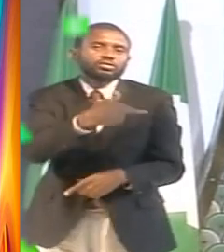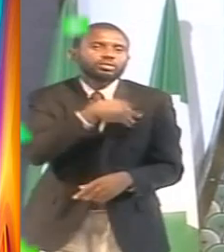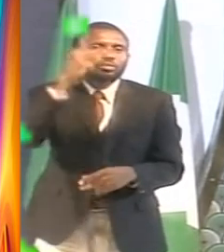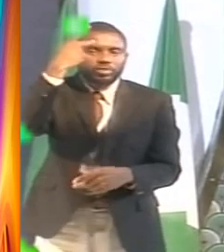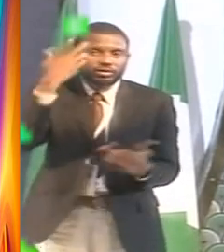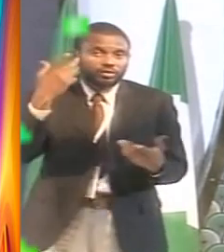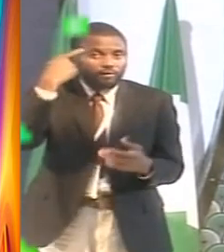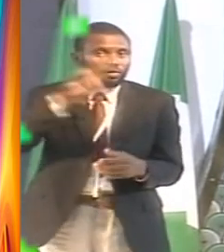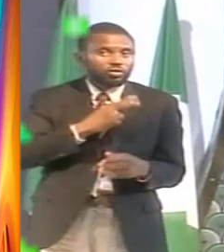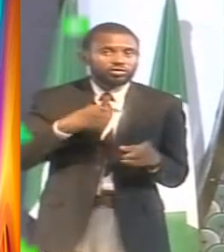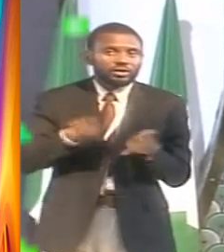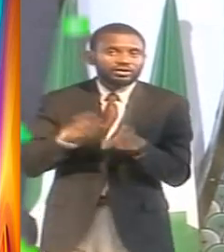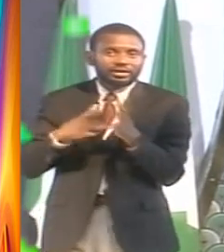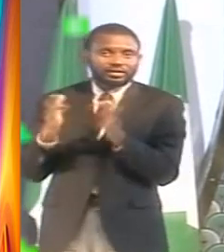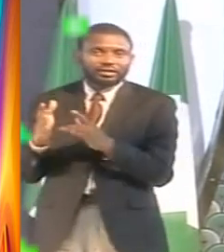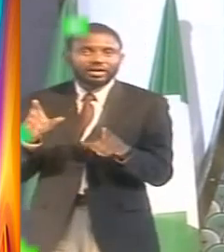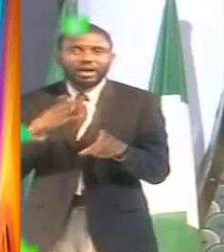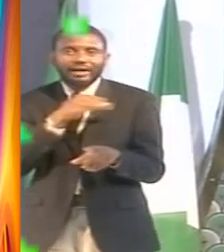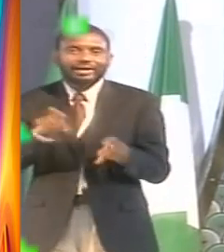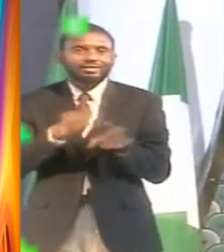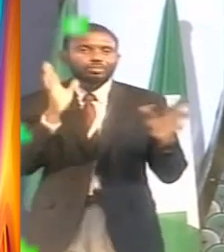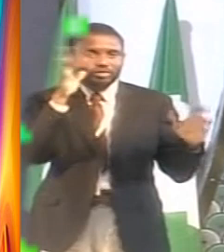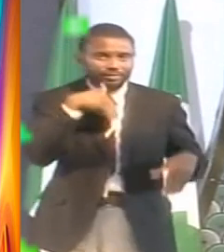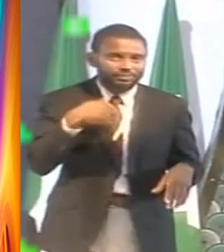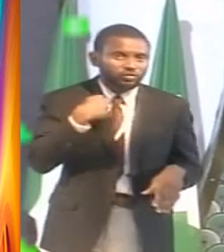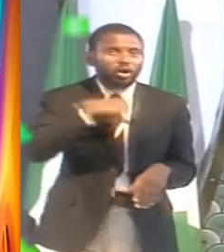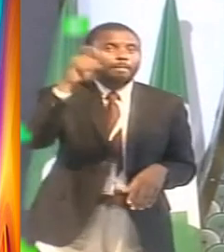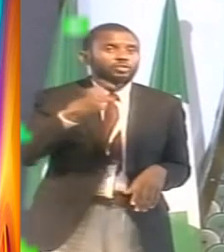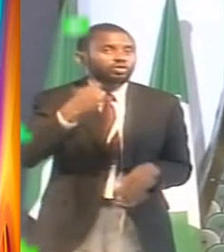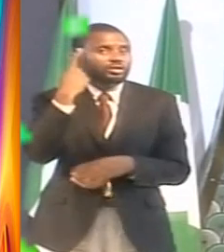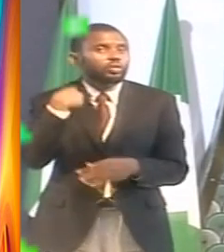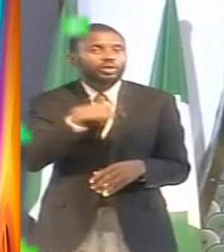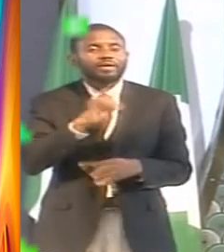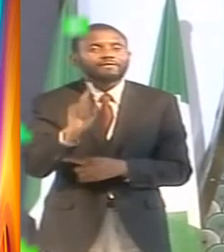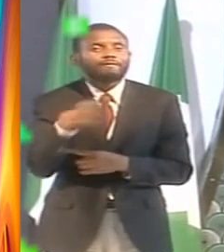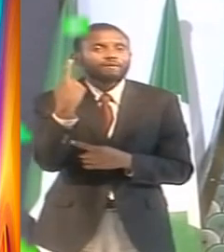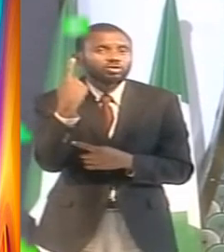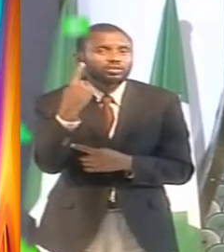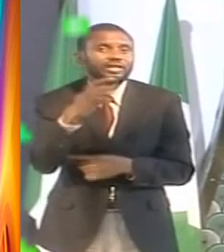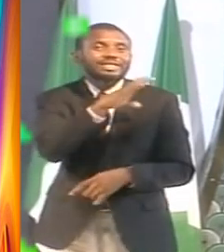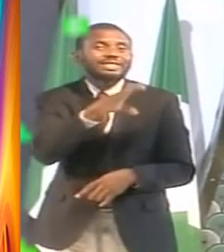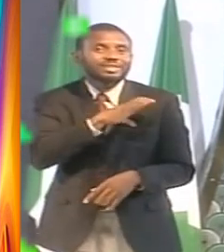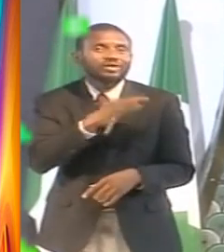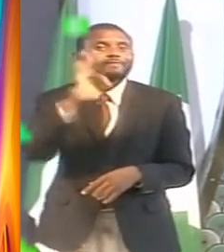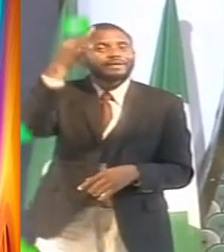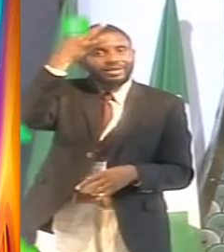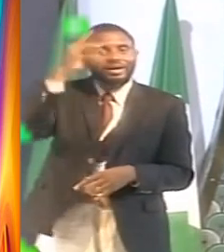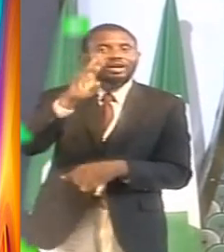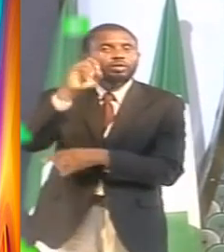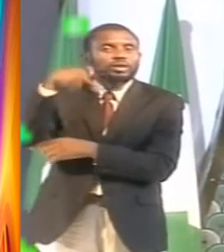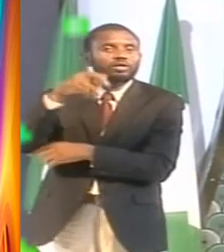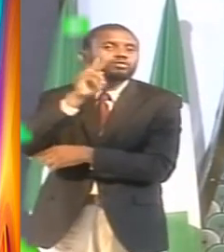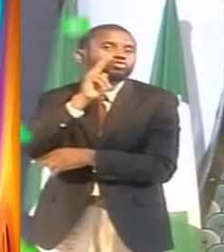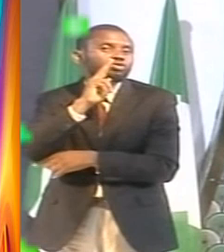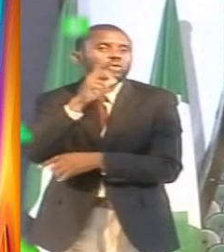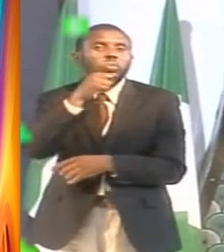For us as Christians and as Muslims, we must understand we are first of all citizens of the Federal Republic of Nigeria